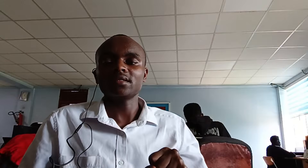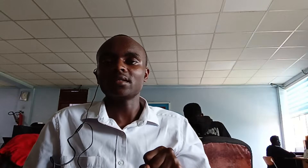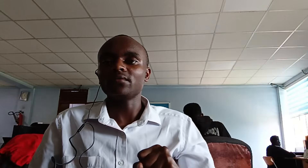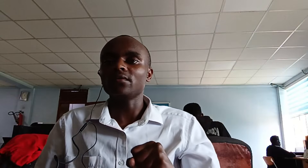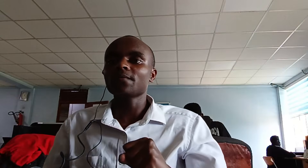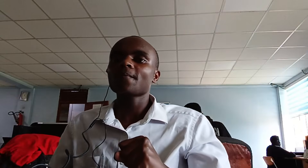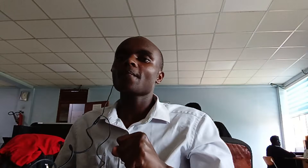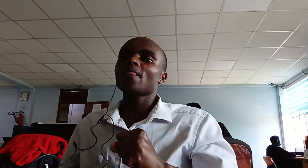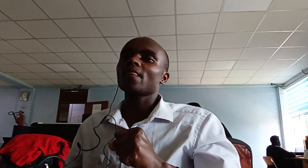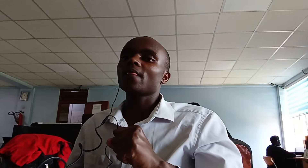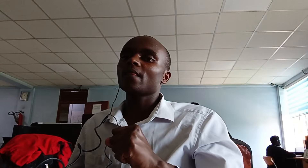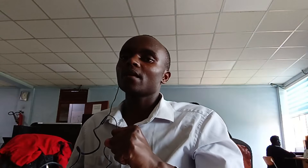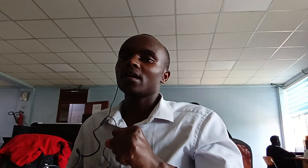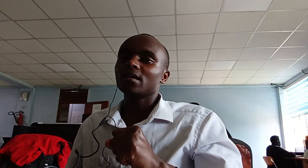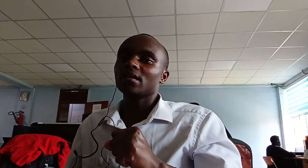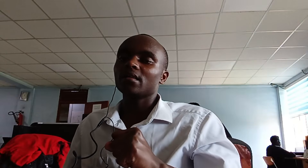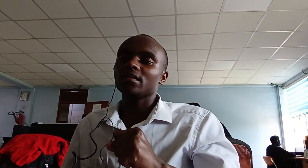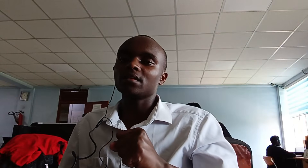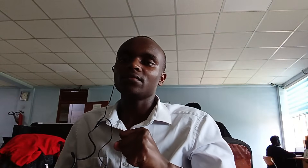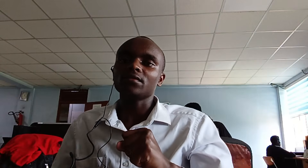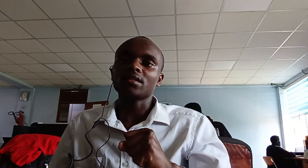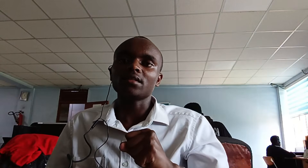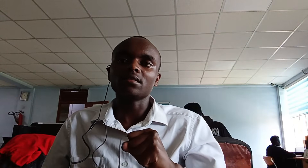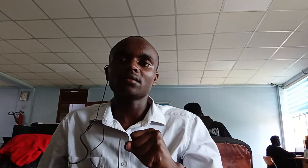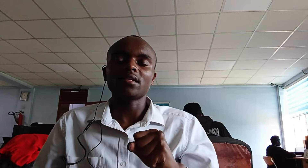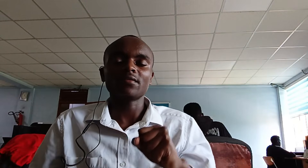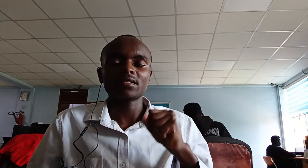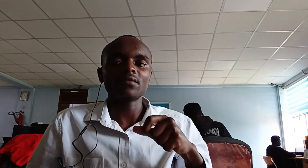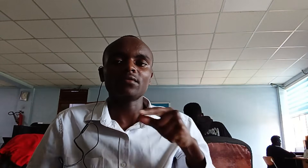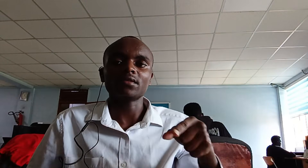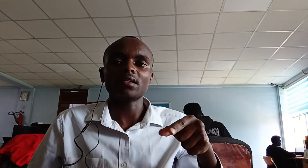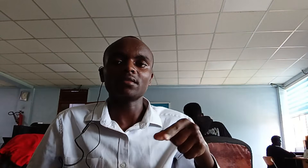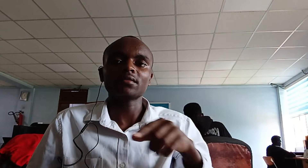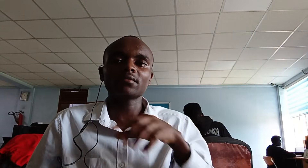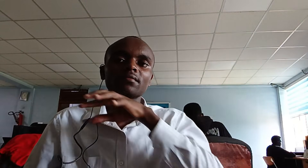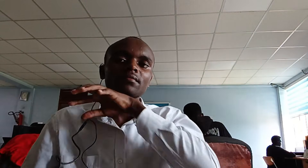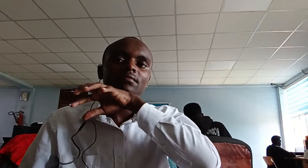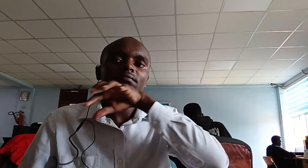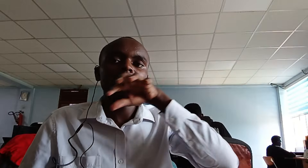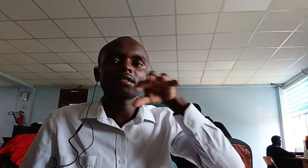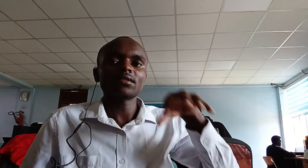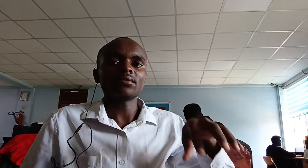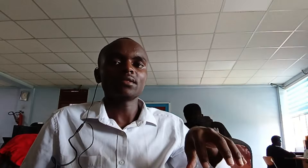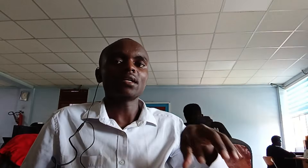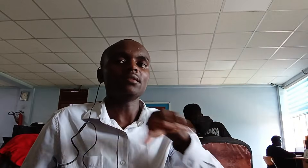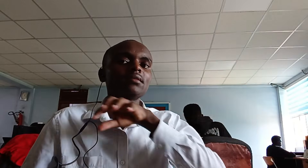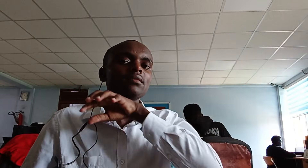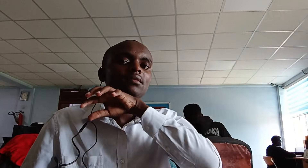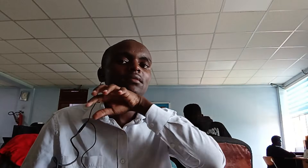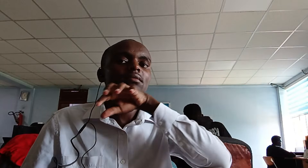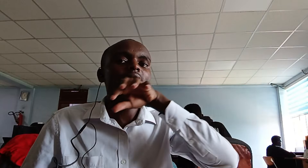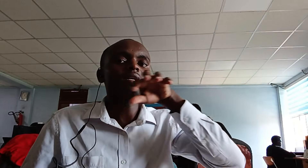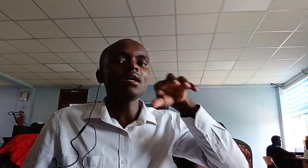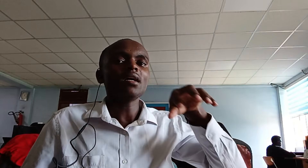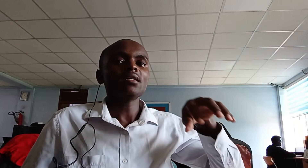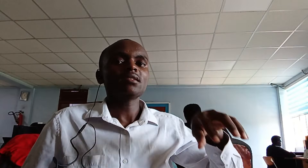for and the sign for sun. The sign for sun. So sun,